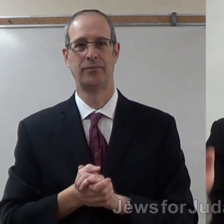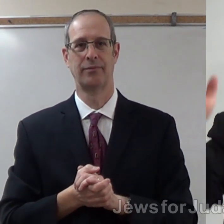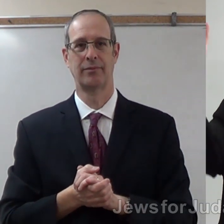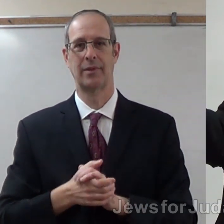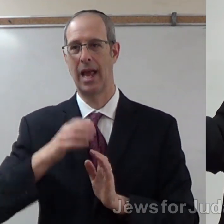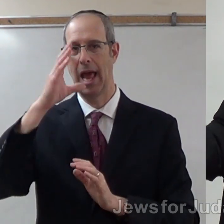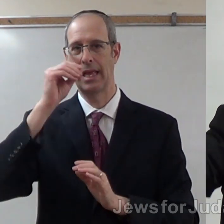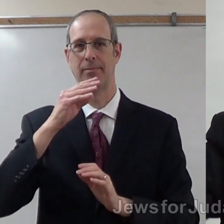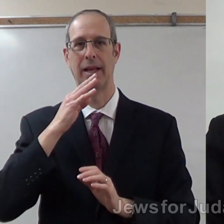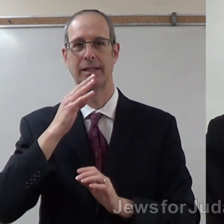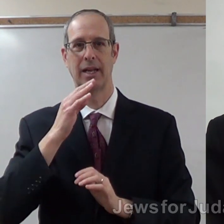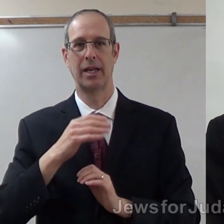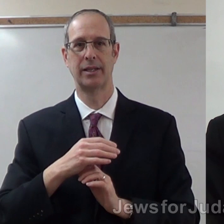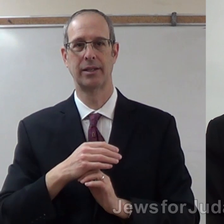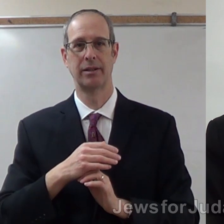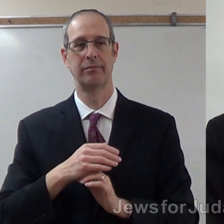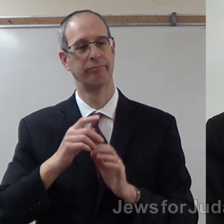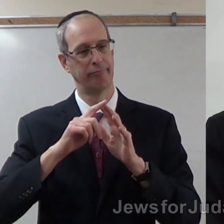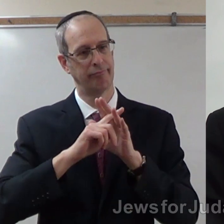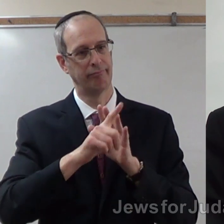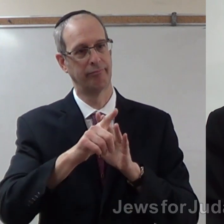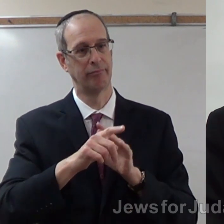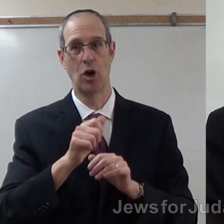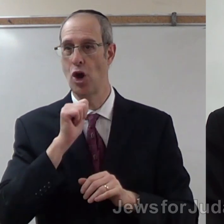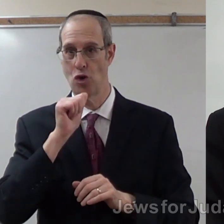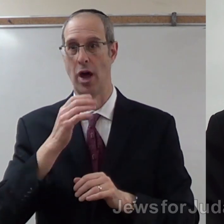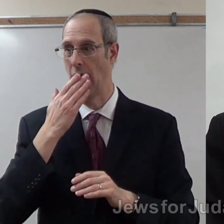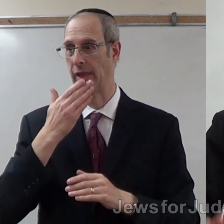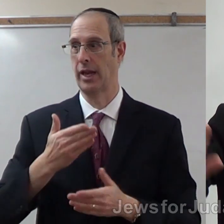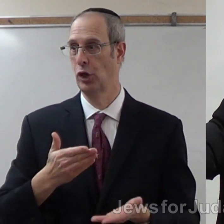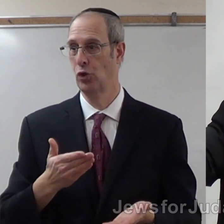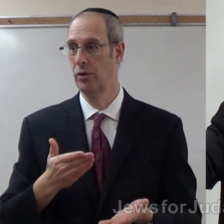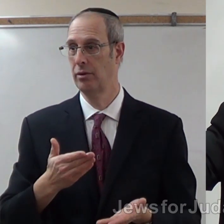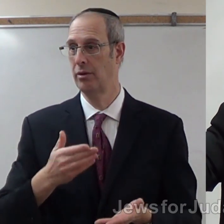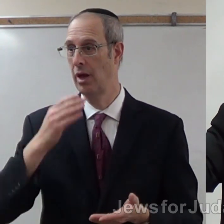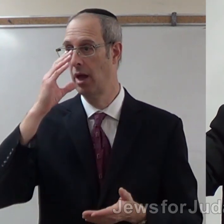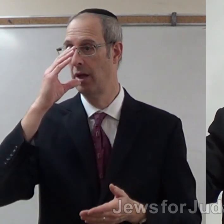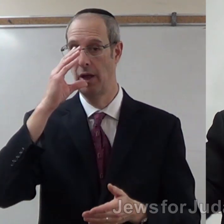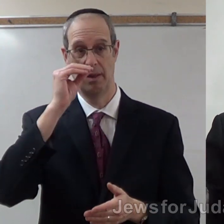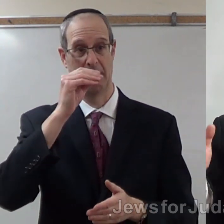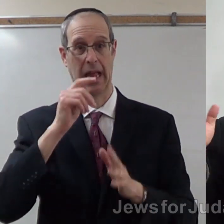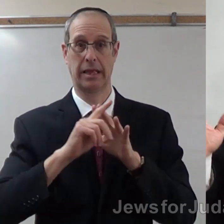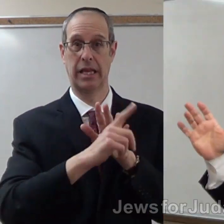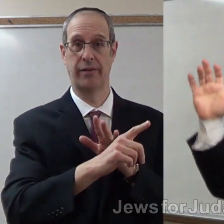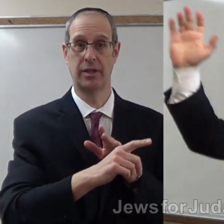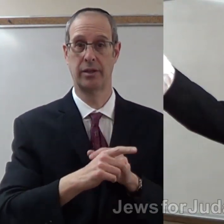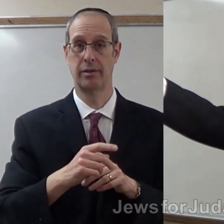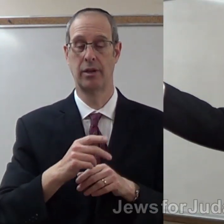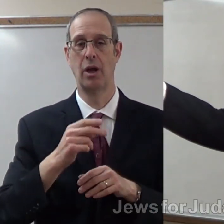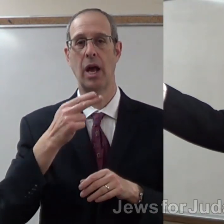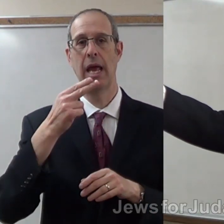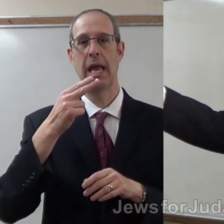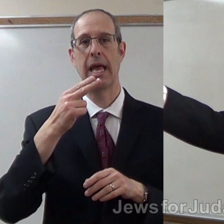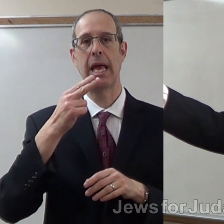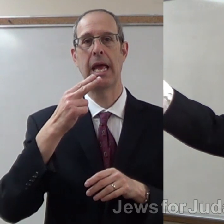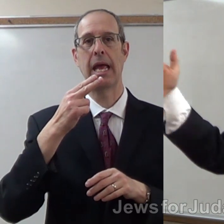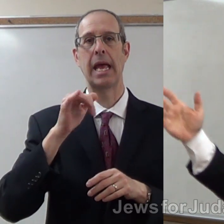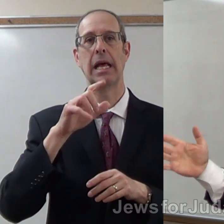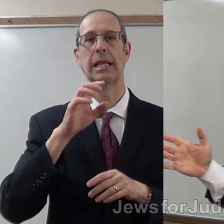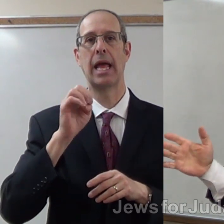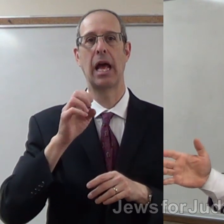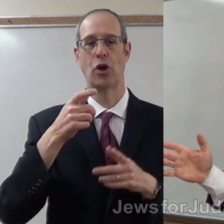And the man goes, the man leaves. He doesn't say thank you. He leaves. Hillel tries to go back to the